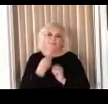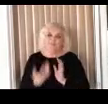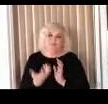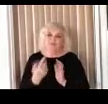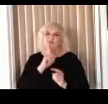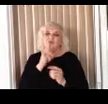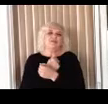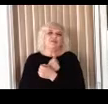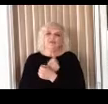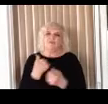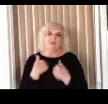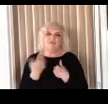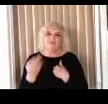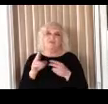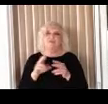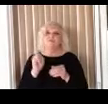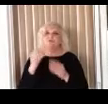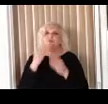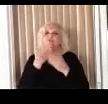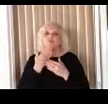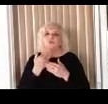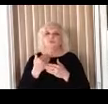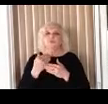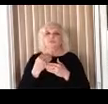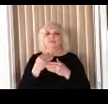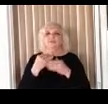love having them. They're so sweet and innocent,